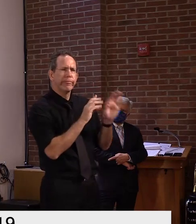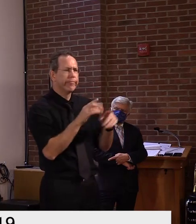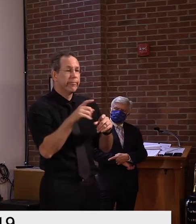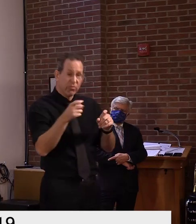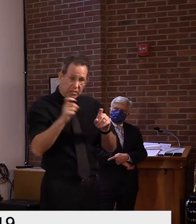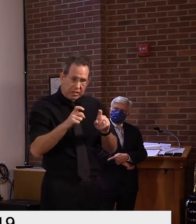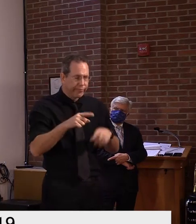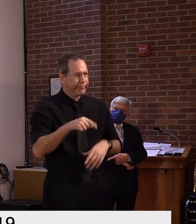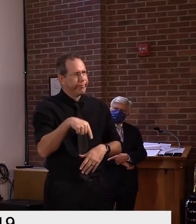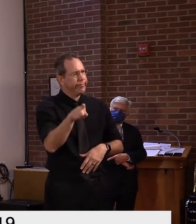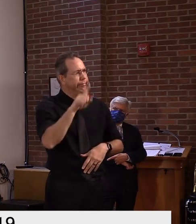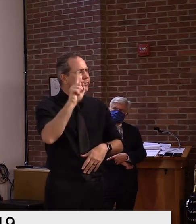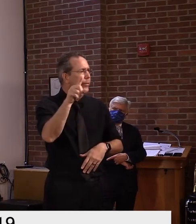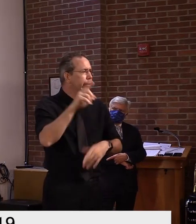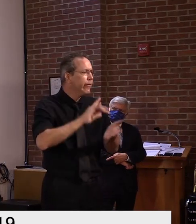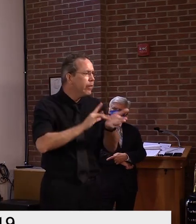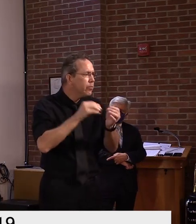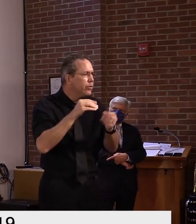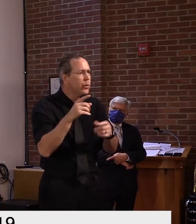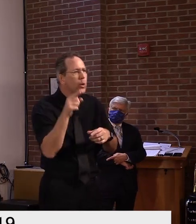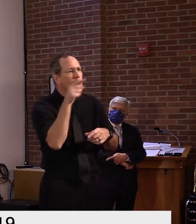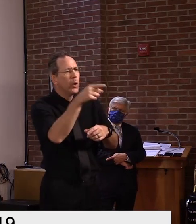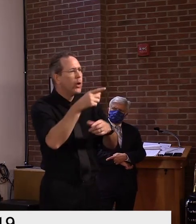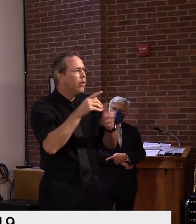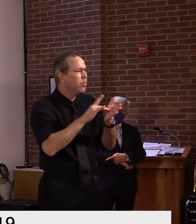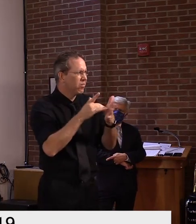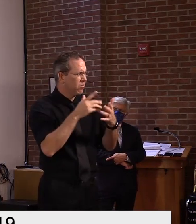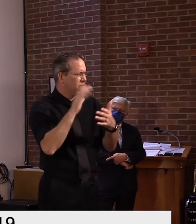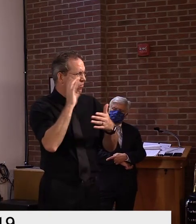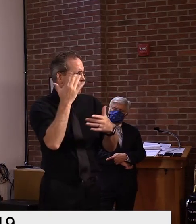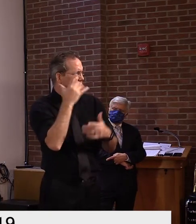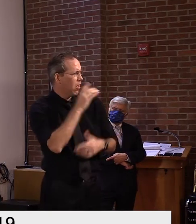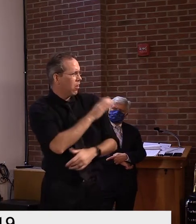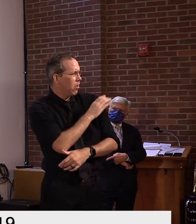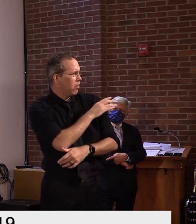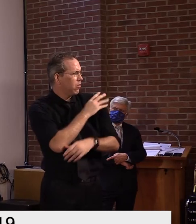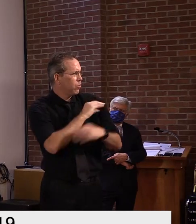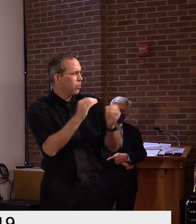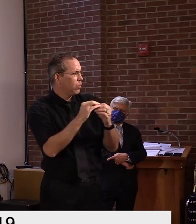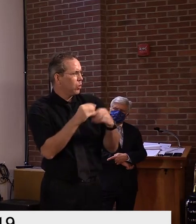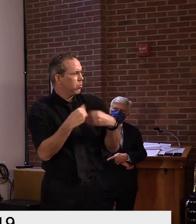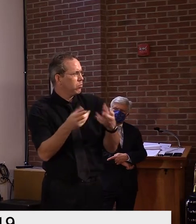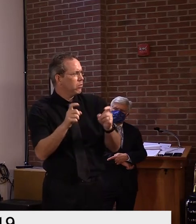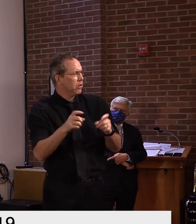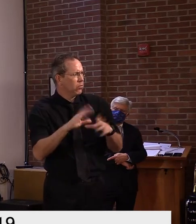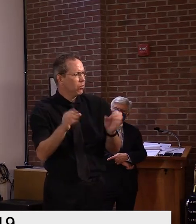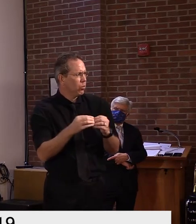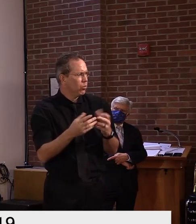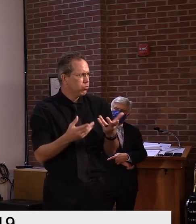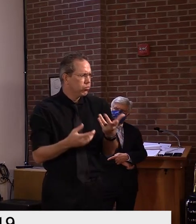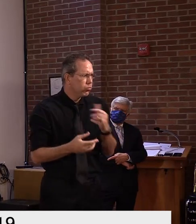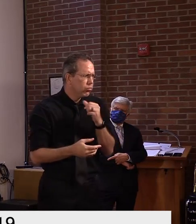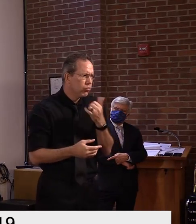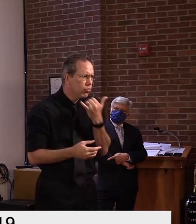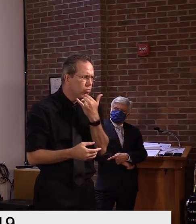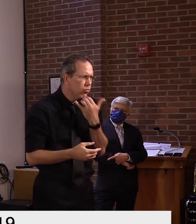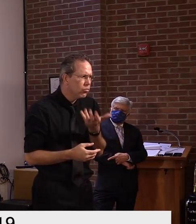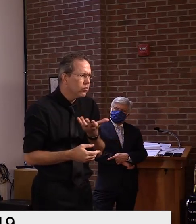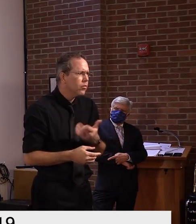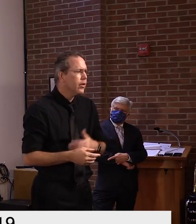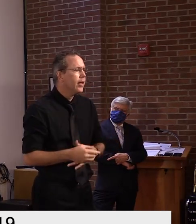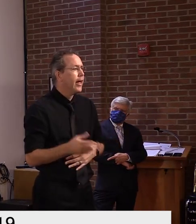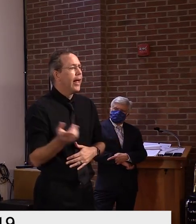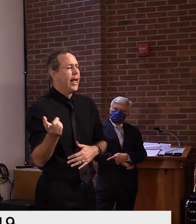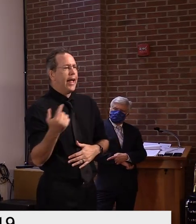spokesperson for the state, but clearly, they're doing what we're asking for in some sense, because we're